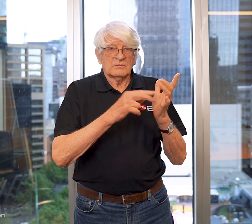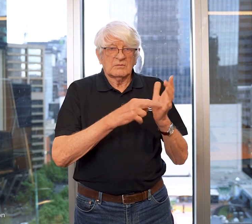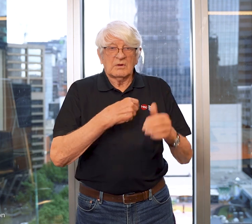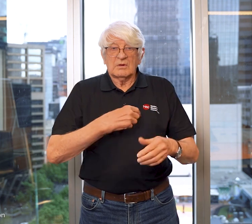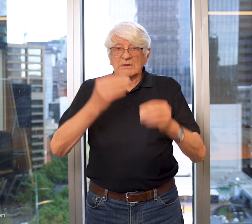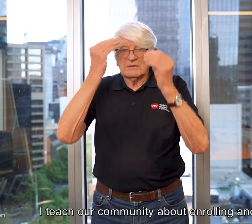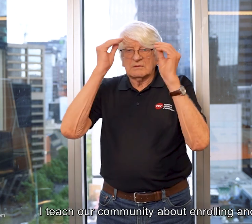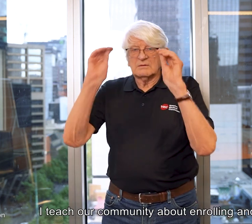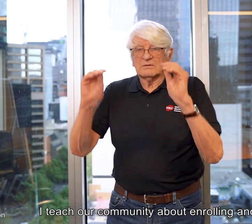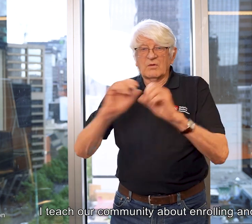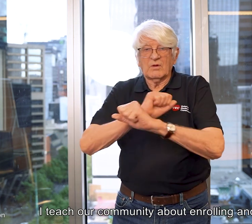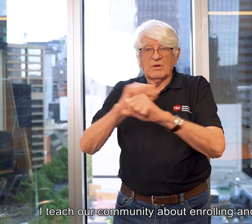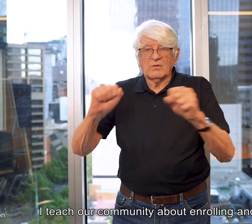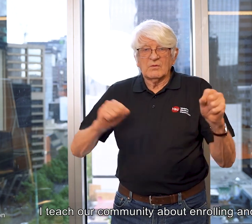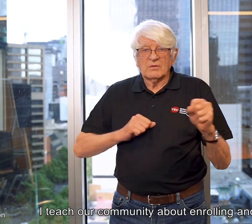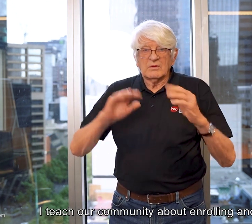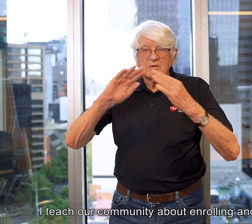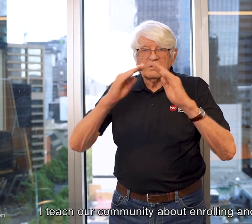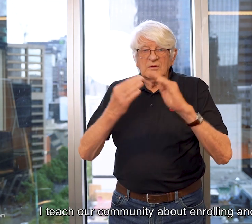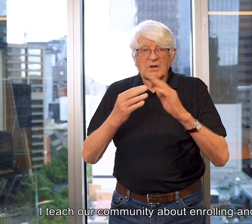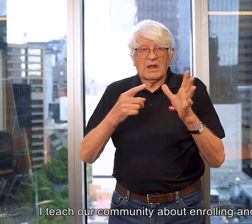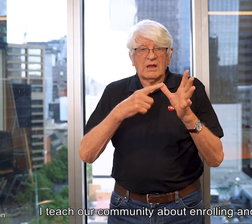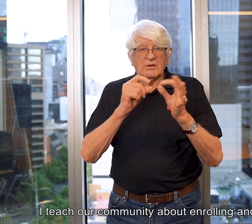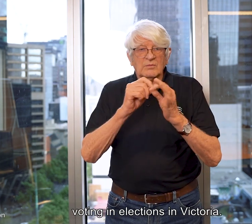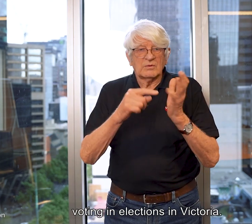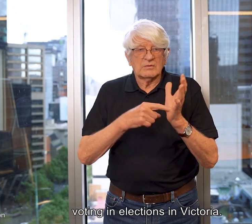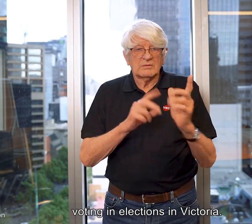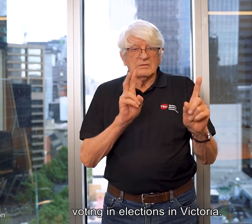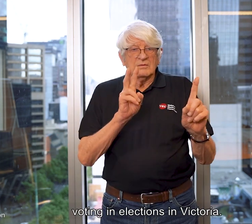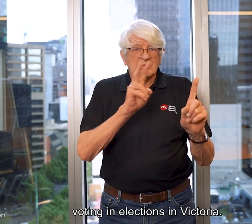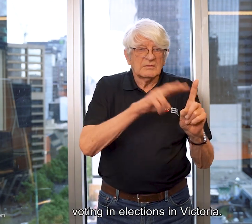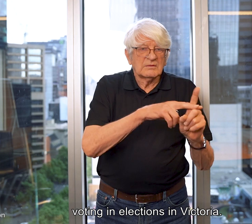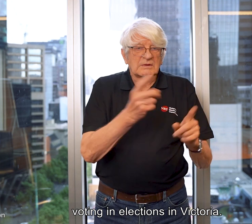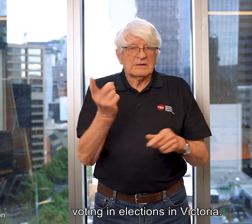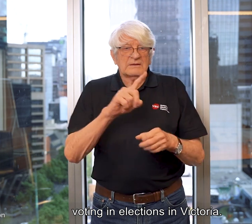I teach our community about enrolling and voting in elections in Victoria.